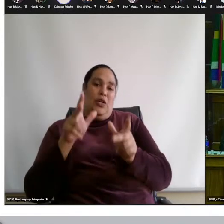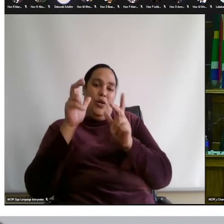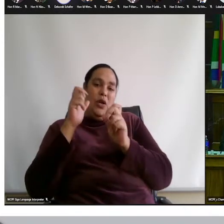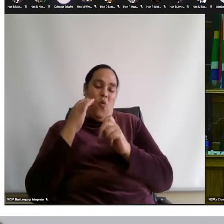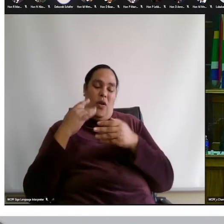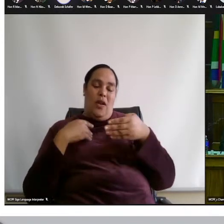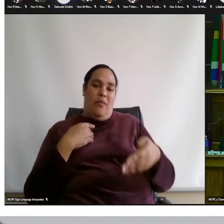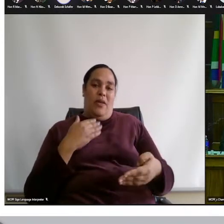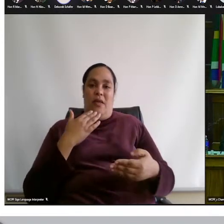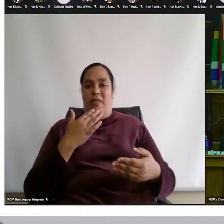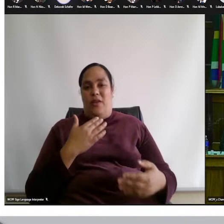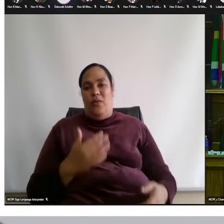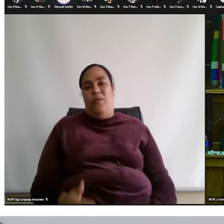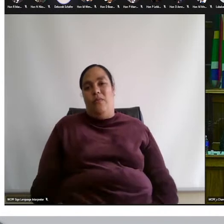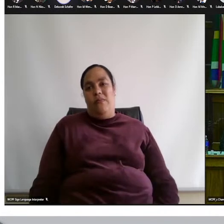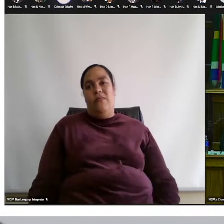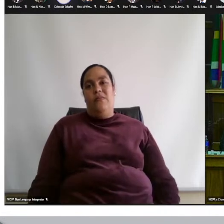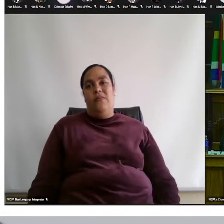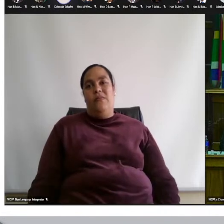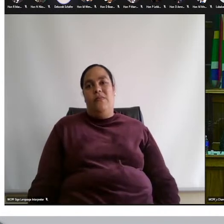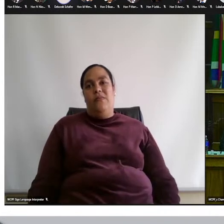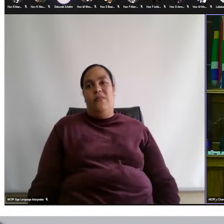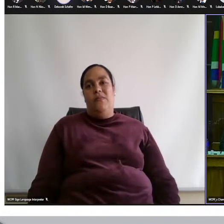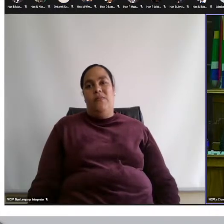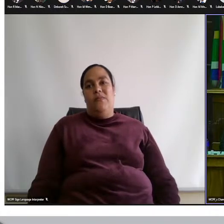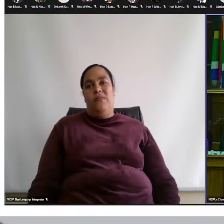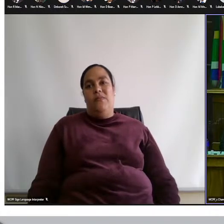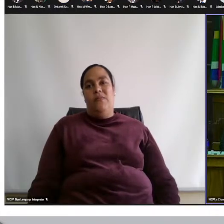this office. Thank you, Speaker.